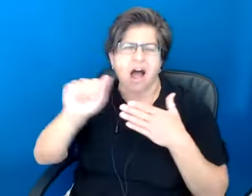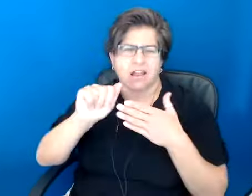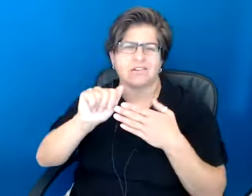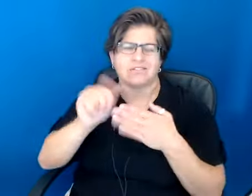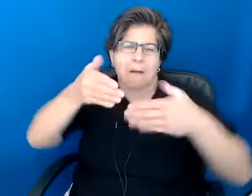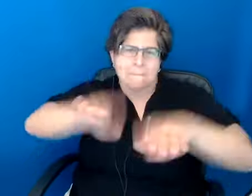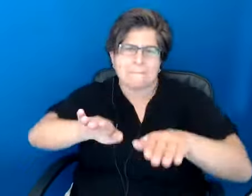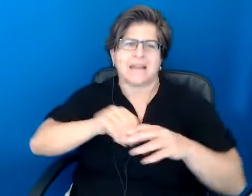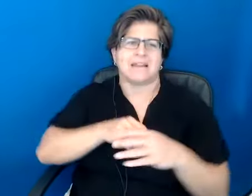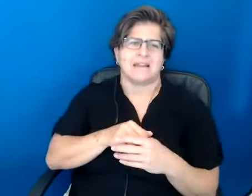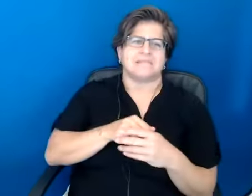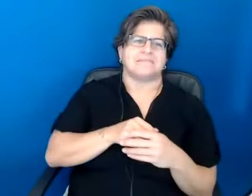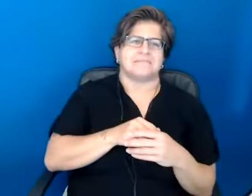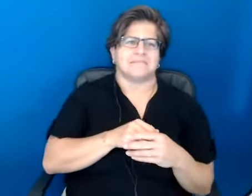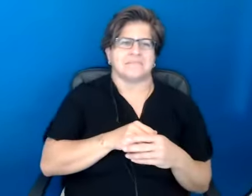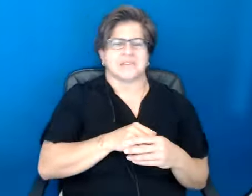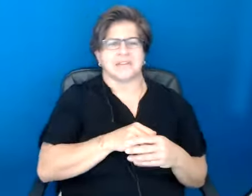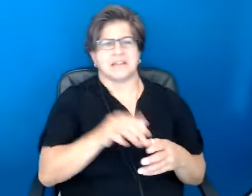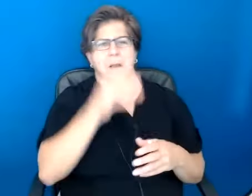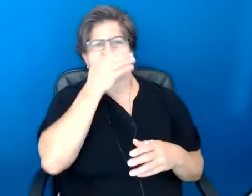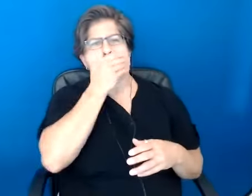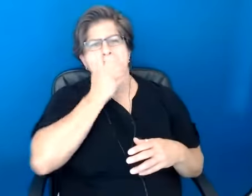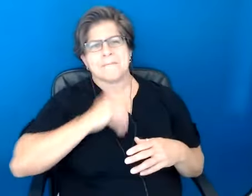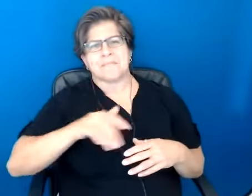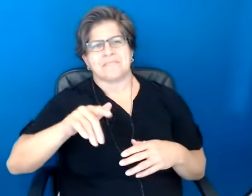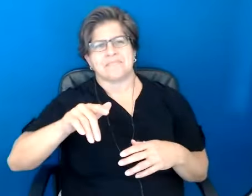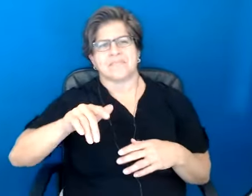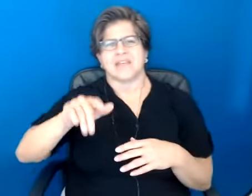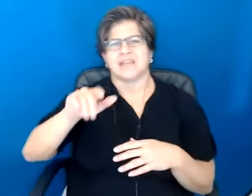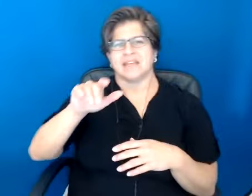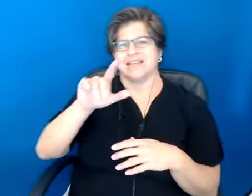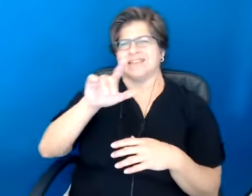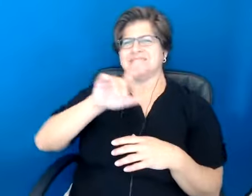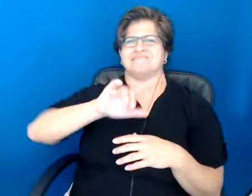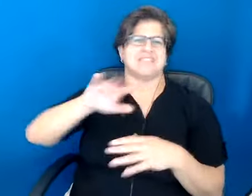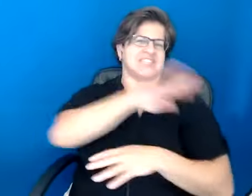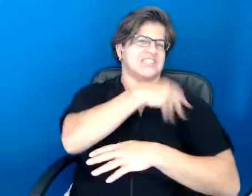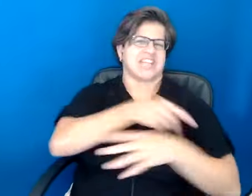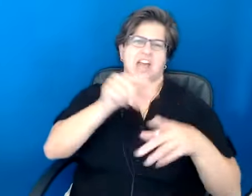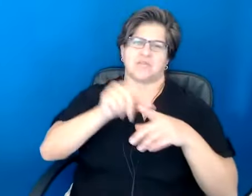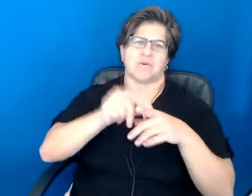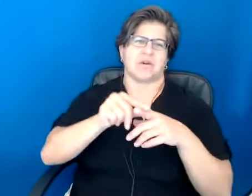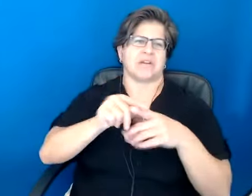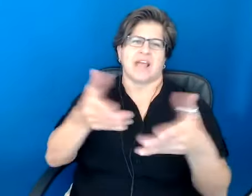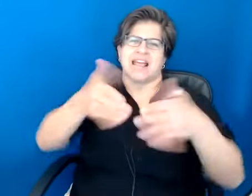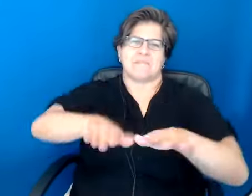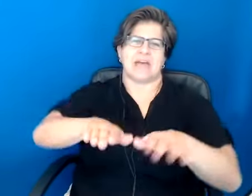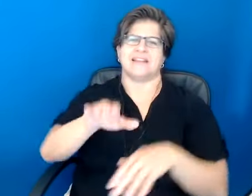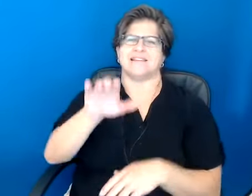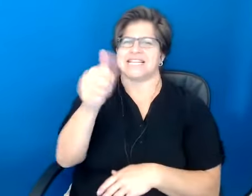bob note, which would be, say, $10. That I couldn't lumber him. That means lumber him. I